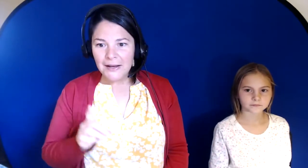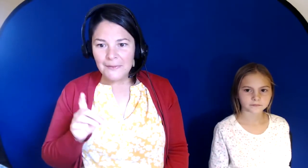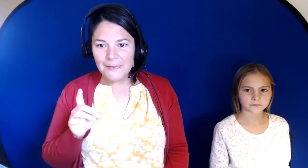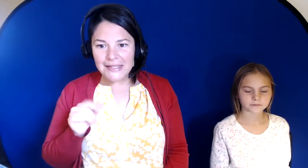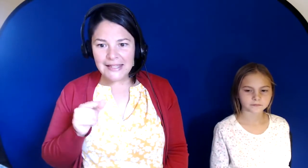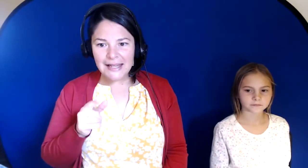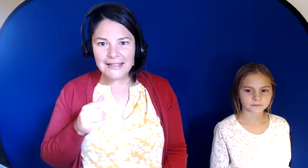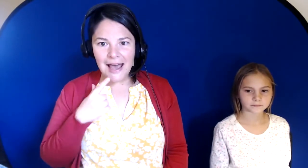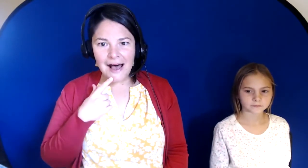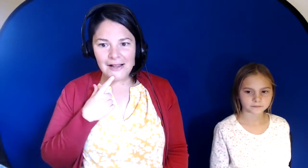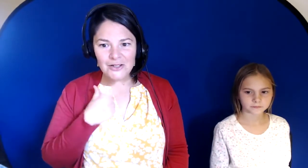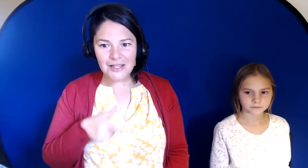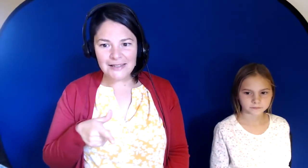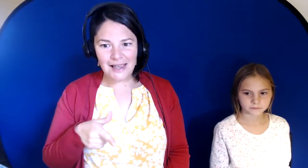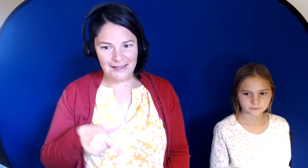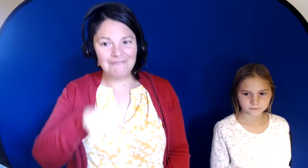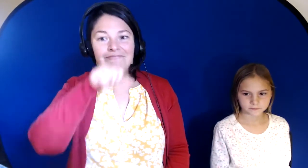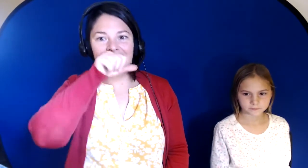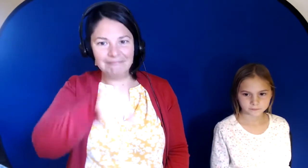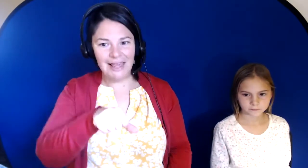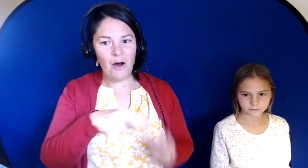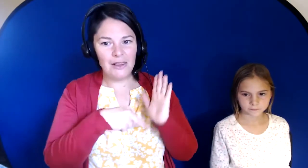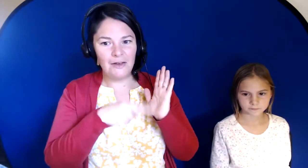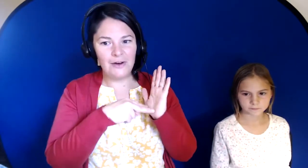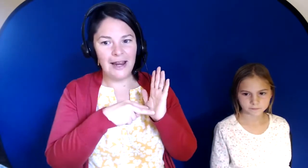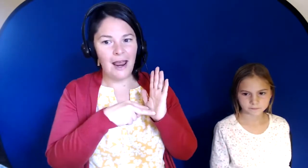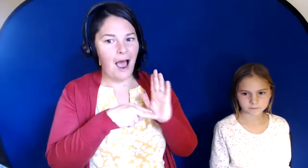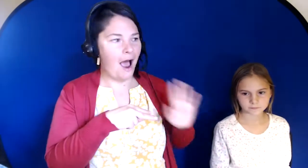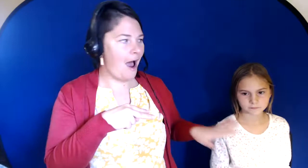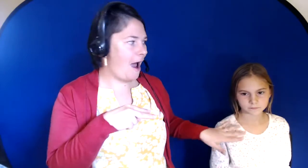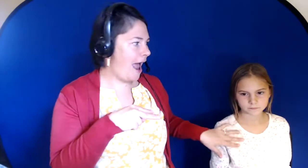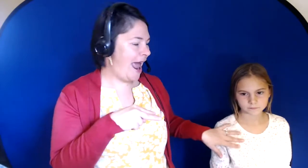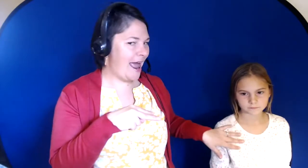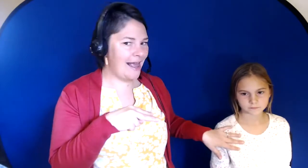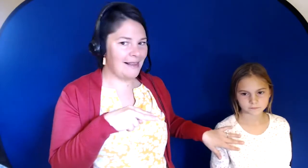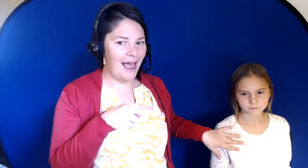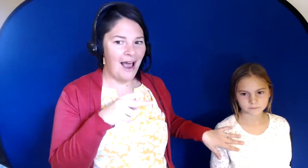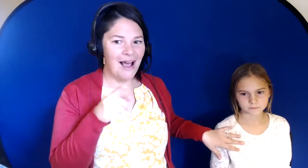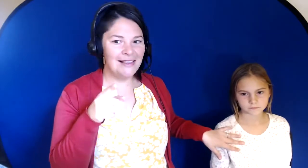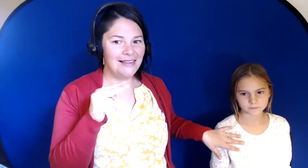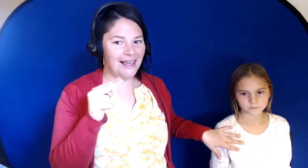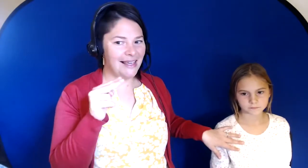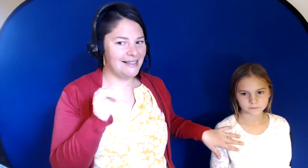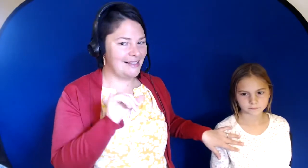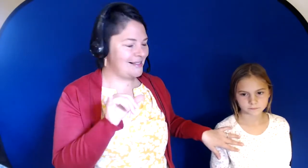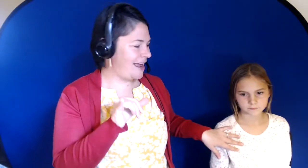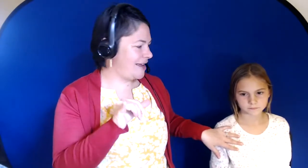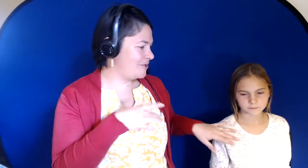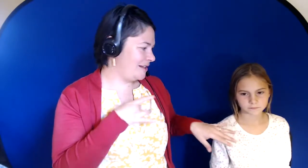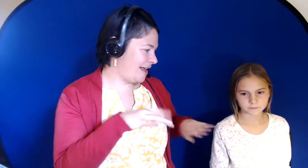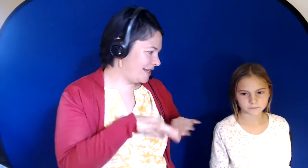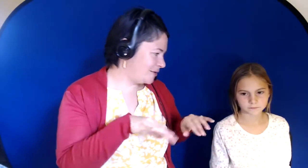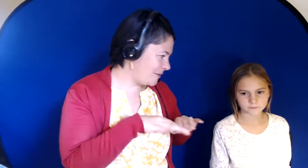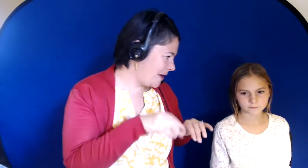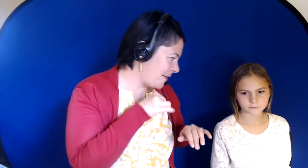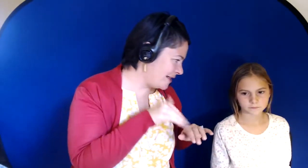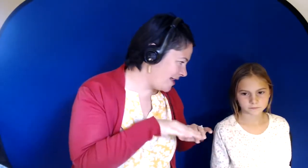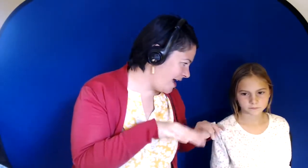Miss Danielle, she says, they all love reading. And Nikki's the same. She likes swimming, but not